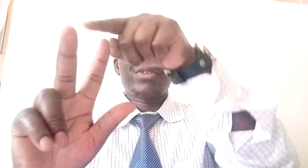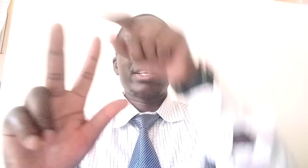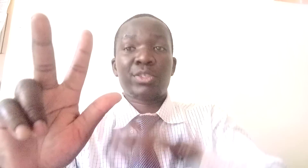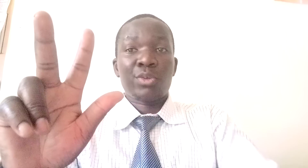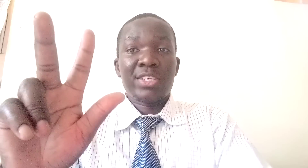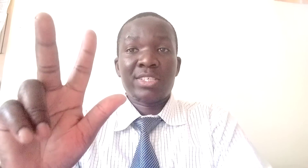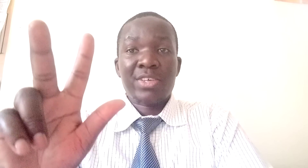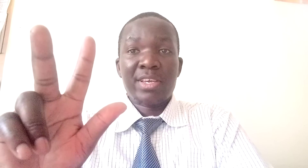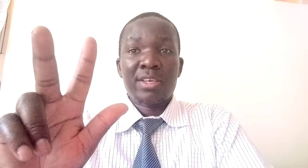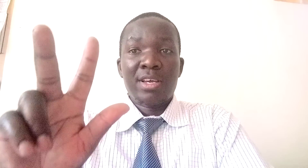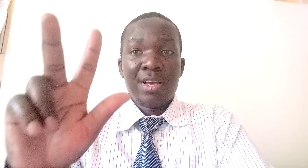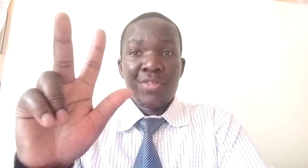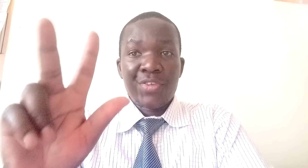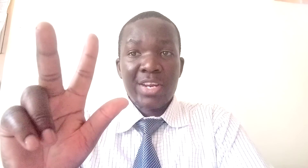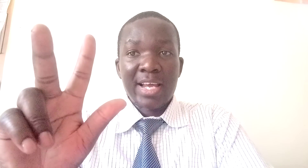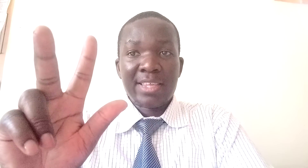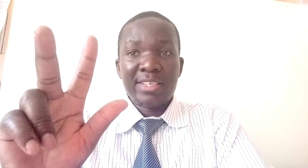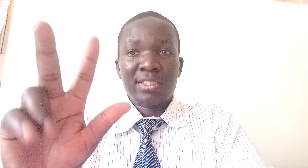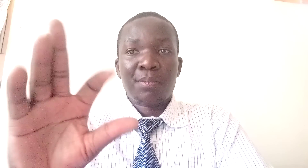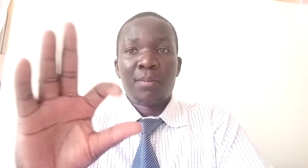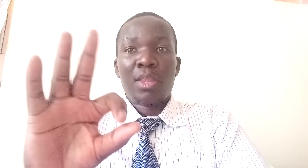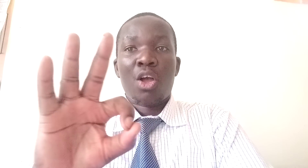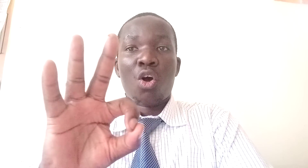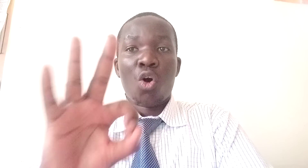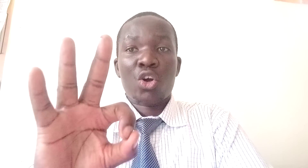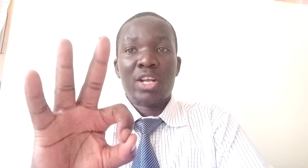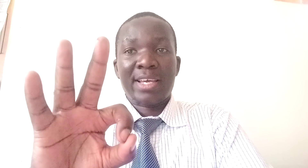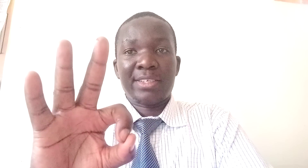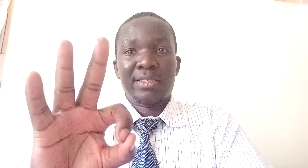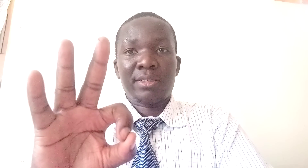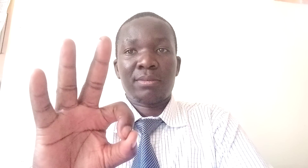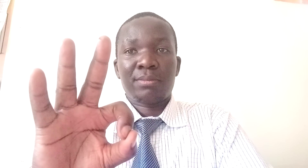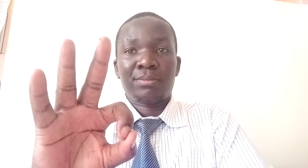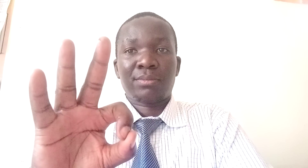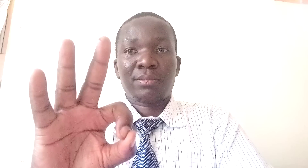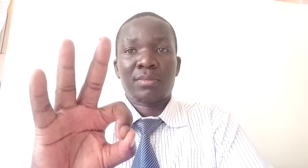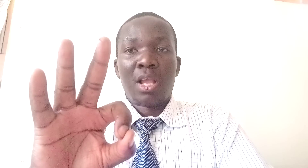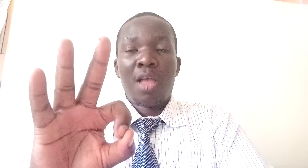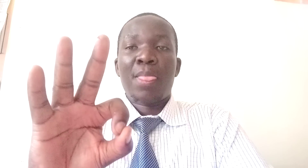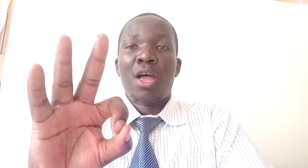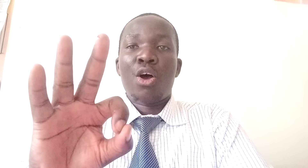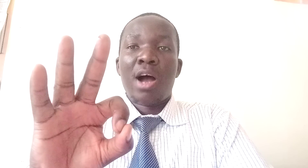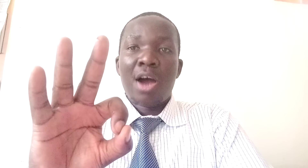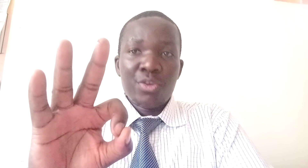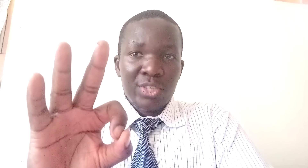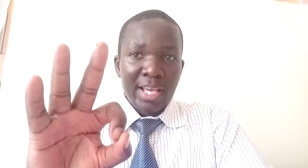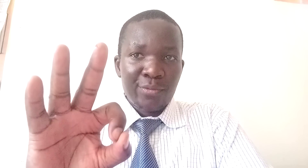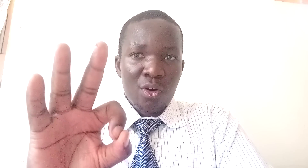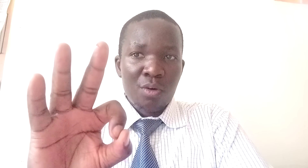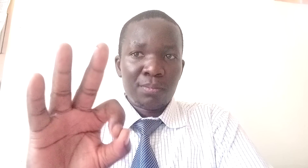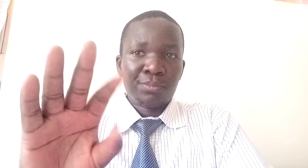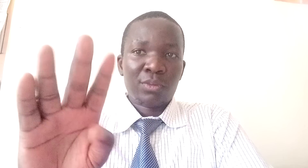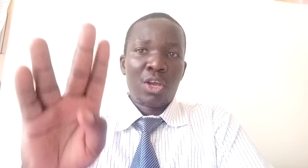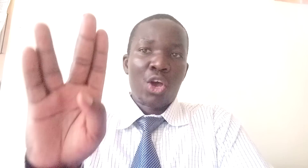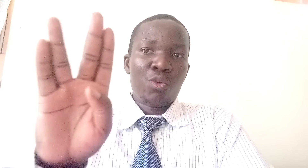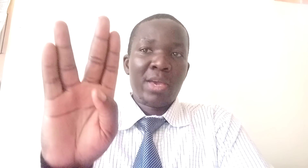3. So this is 3. 3 like this or like this. How do you sign 4? You make